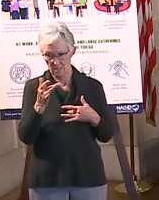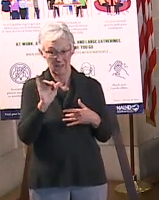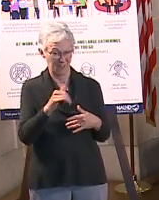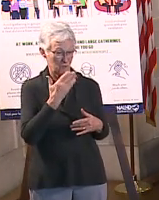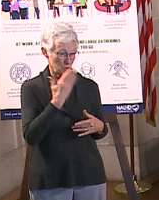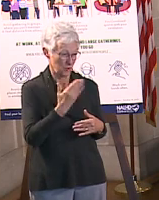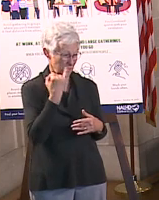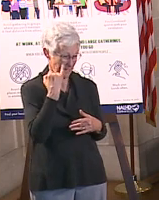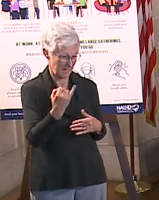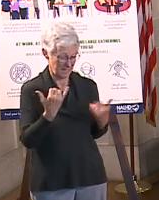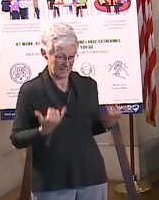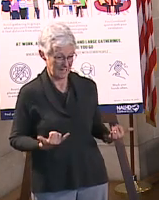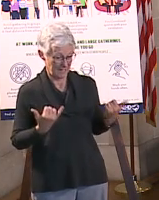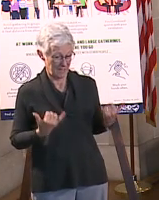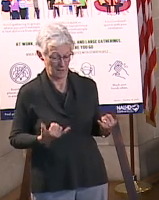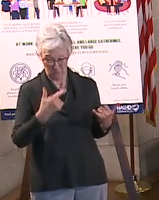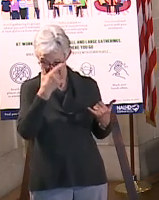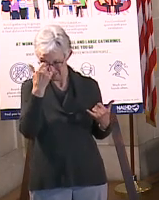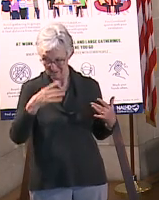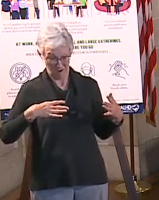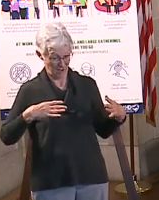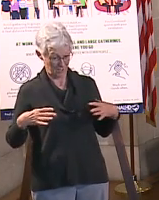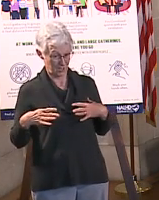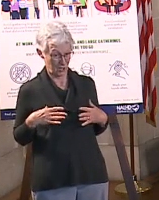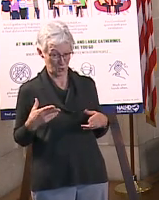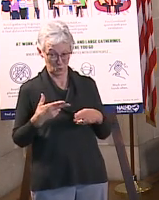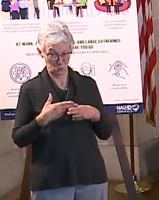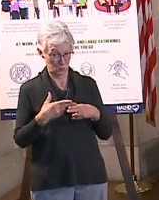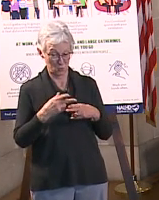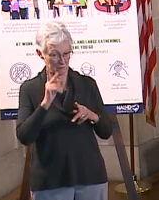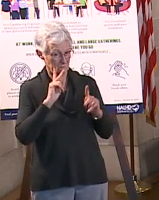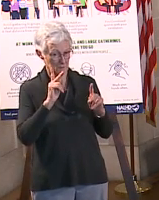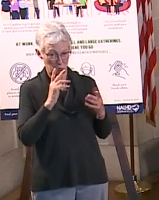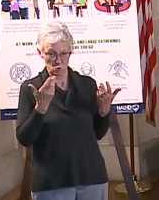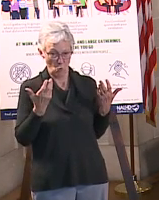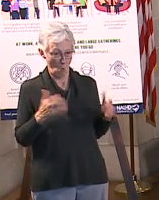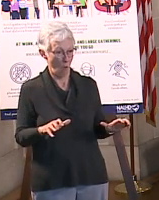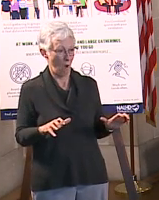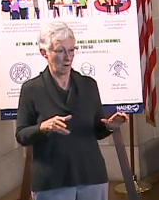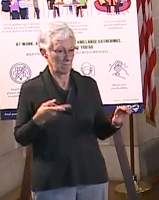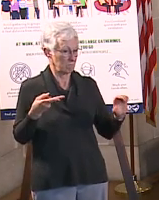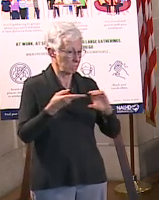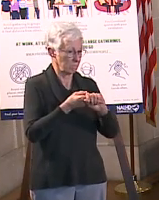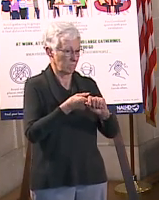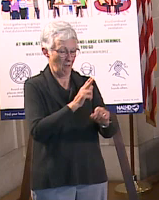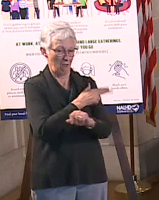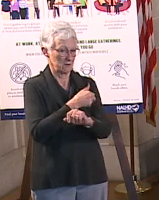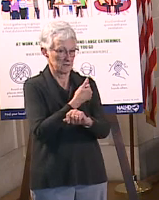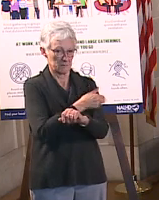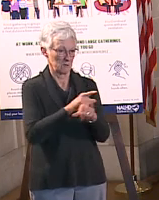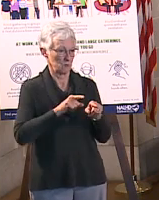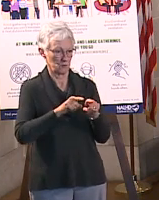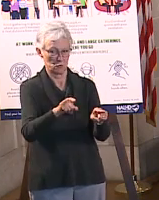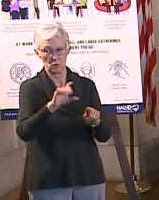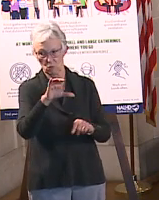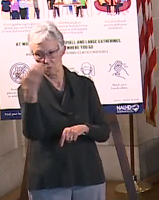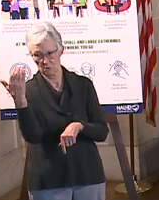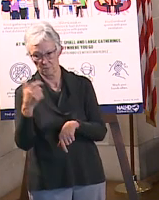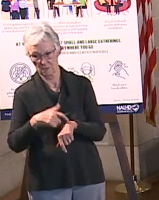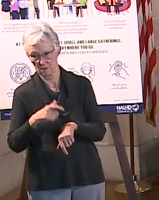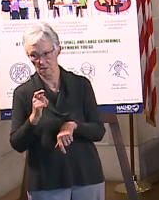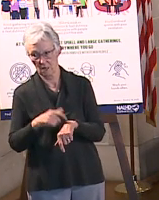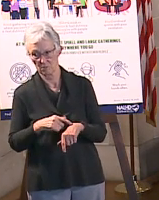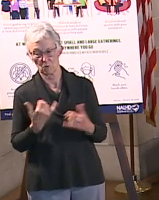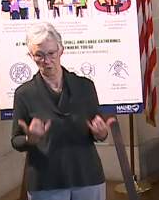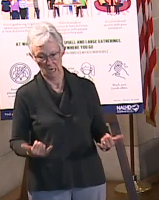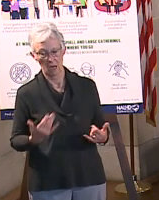up. Nobody wants to be isolating or quarantining, and certainly nobody wants to be sick or in the hospital over Christmas. So please, everybody,